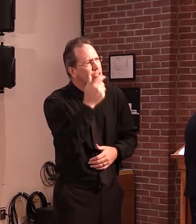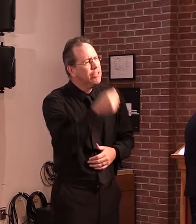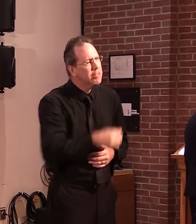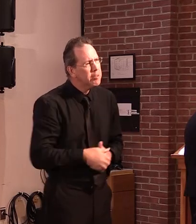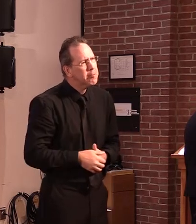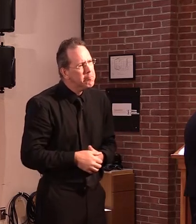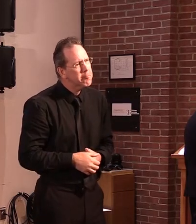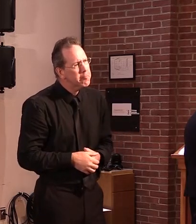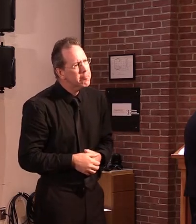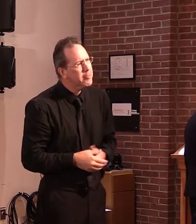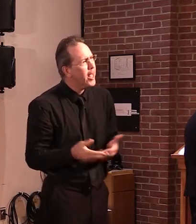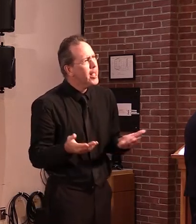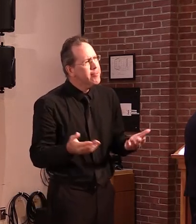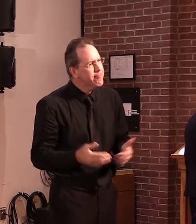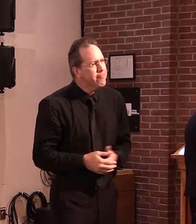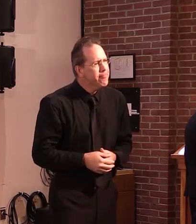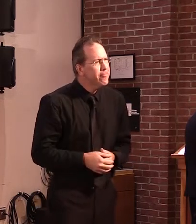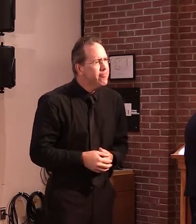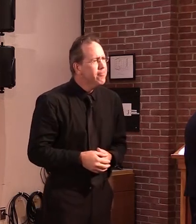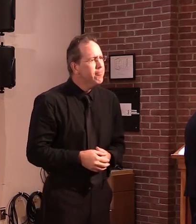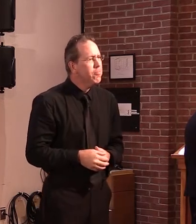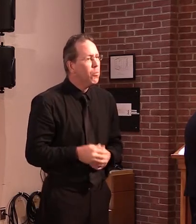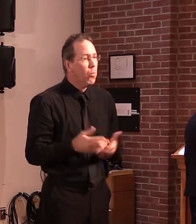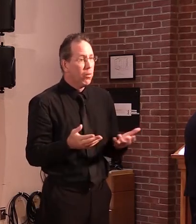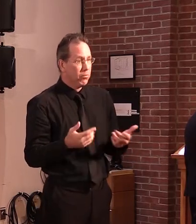I'm just not sure we're going to get to that point.